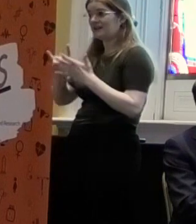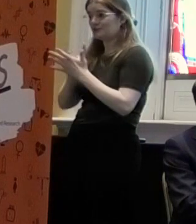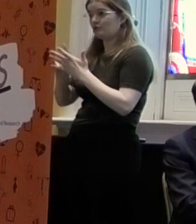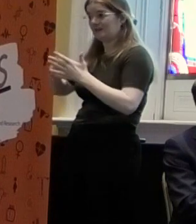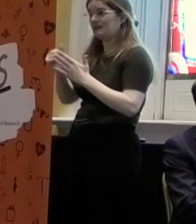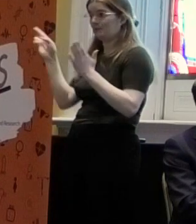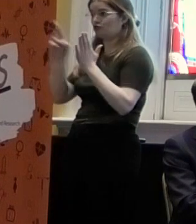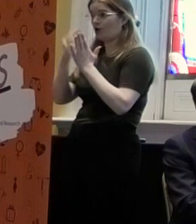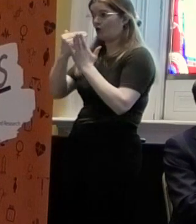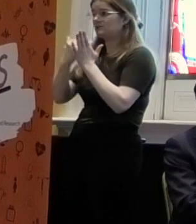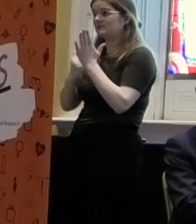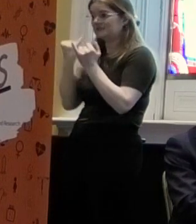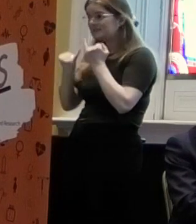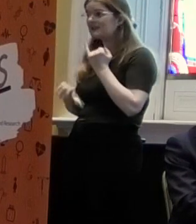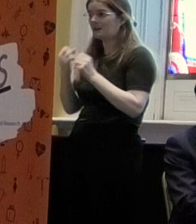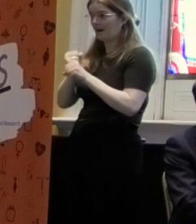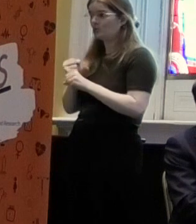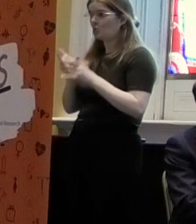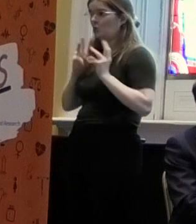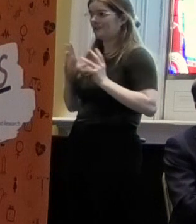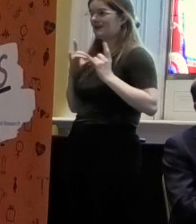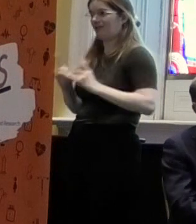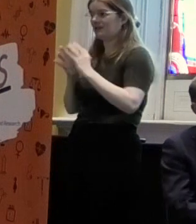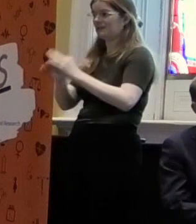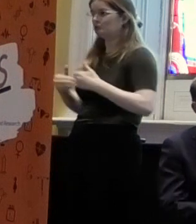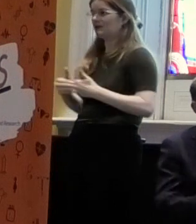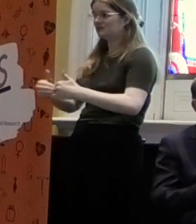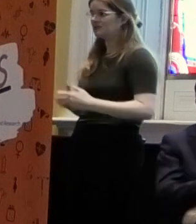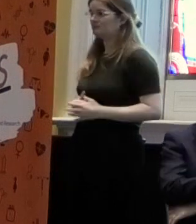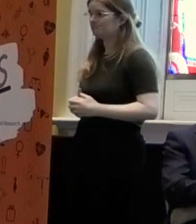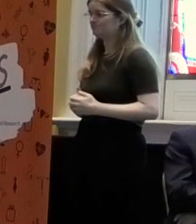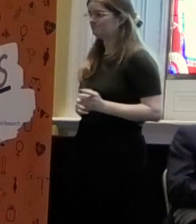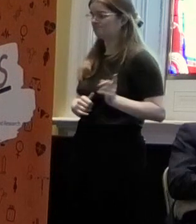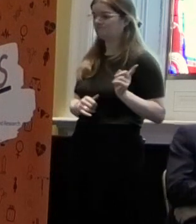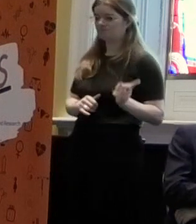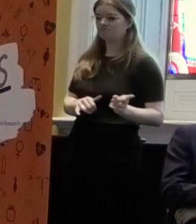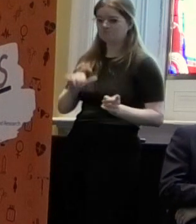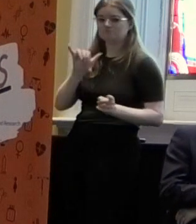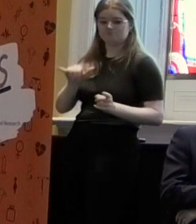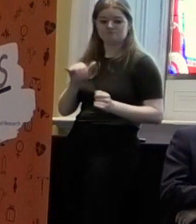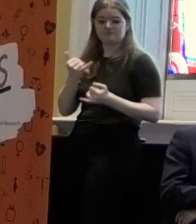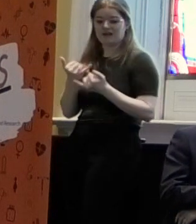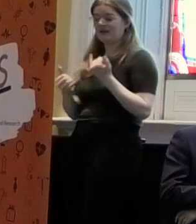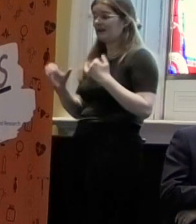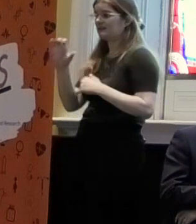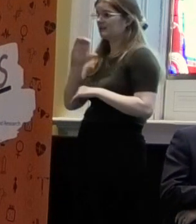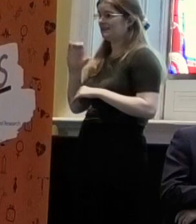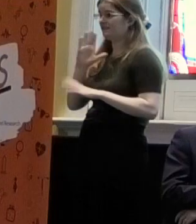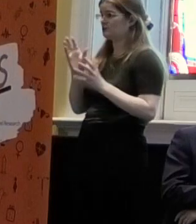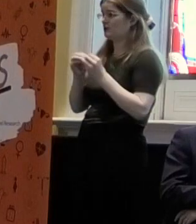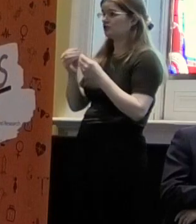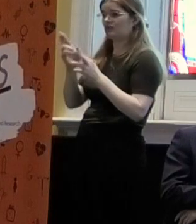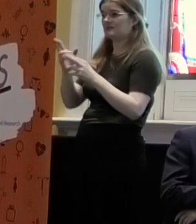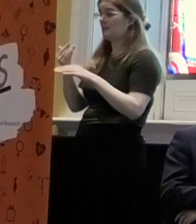maybe Fergal will talk a little bit more about the research side of it. Yeah, I mean, as Tina said,